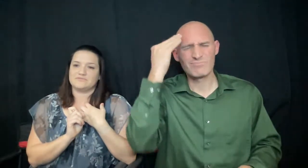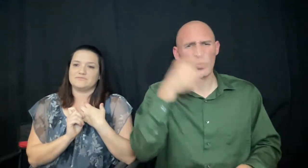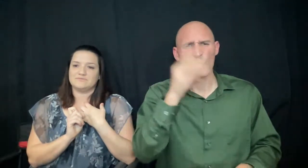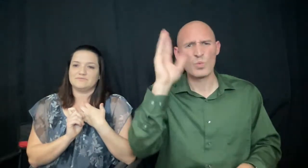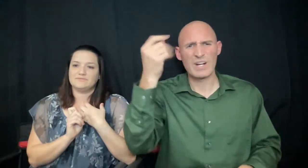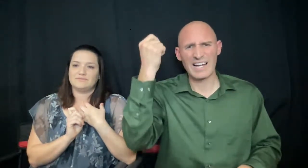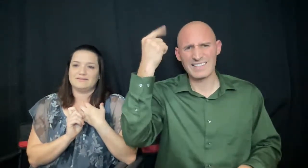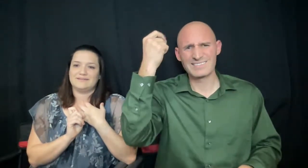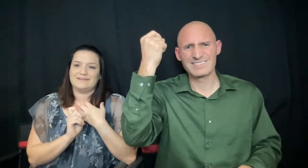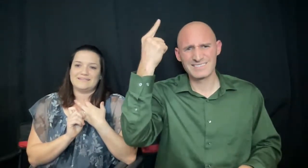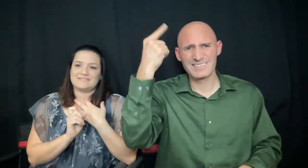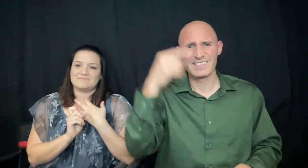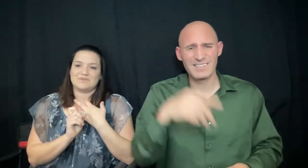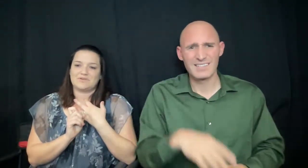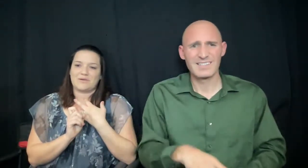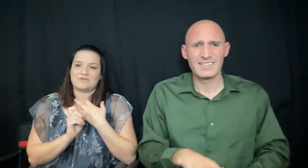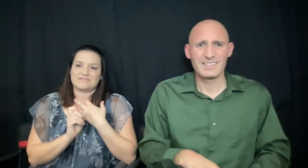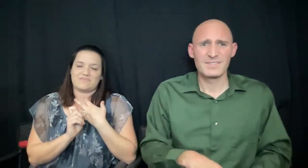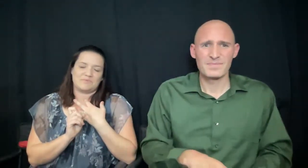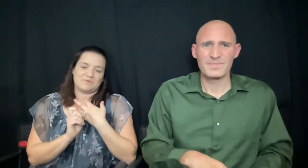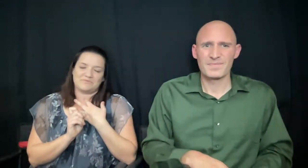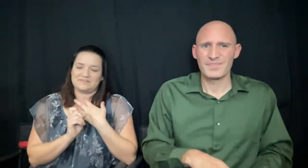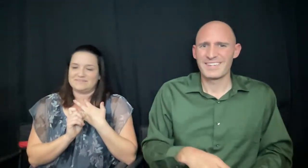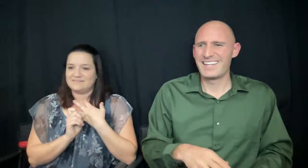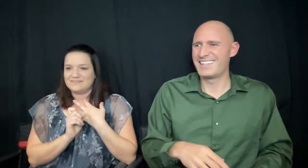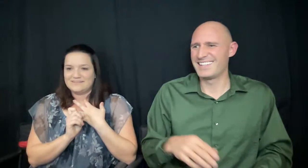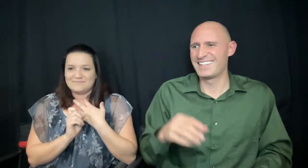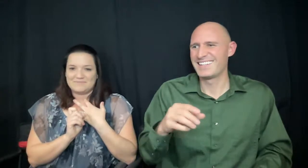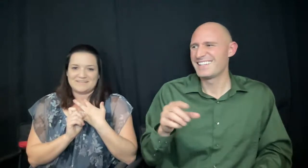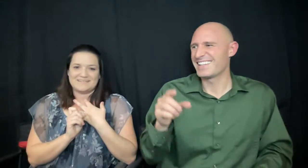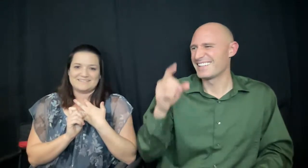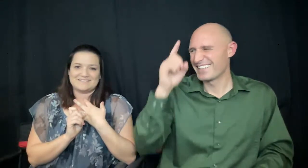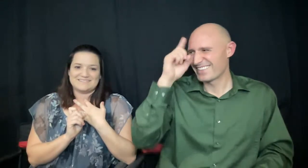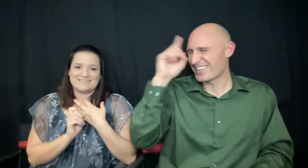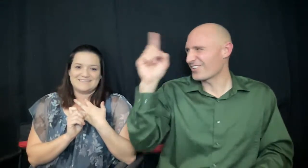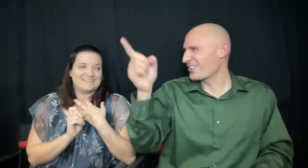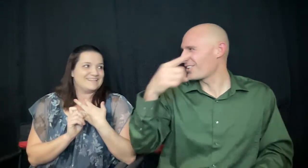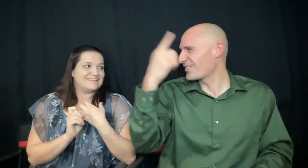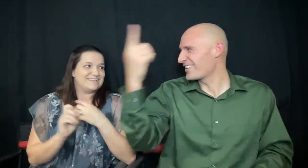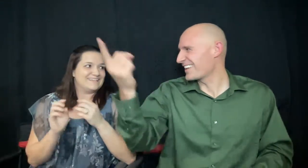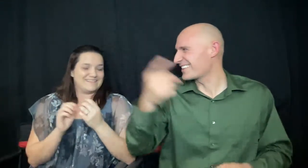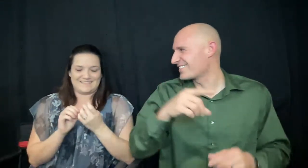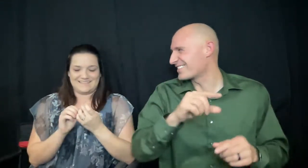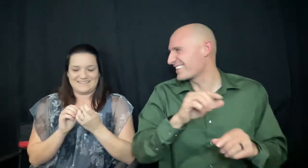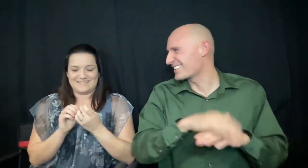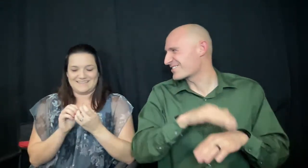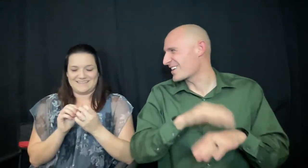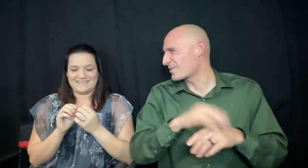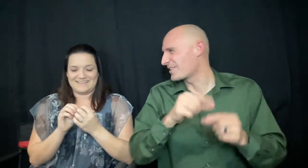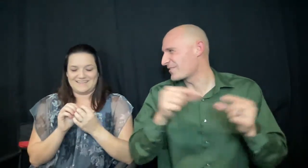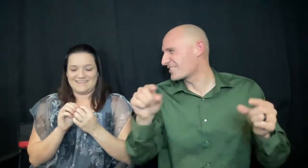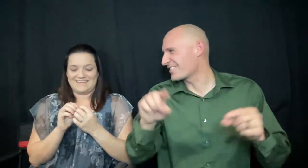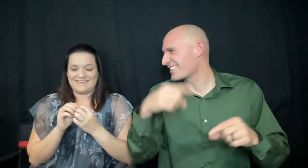you. Your grammar doesn't have to be perfect, because I think you're the only one that uses English grammar when you're first learning sign